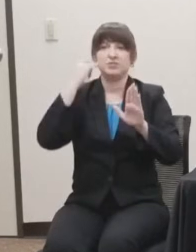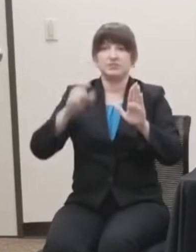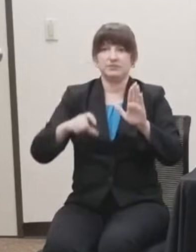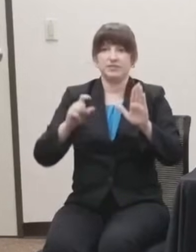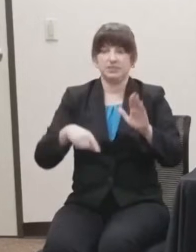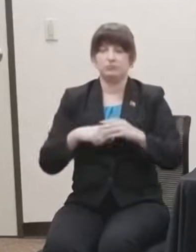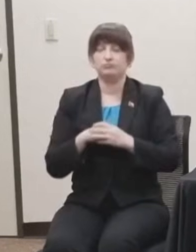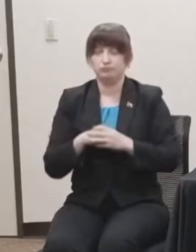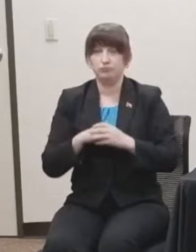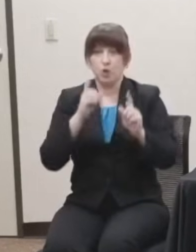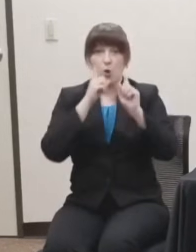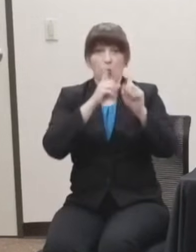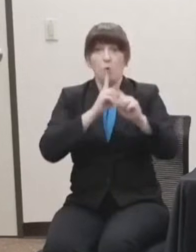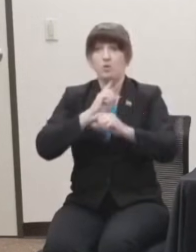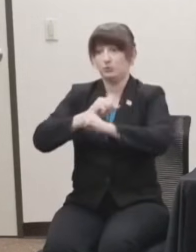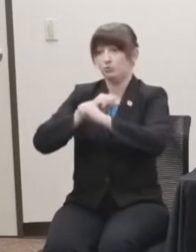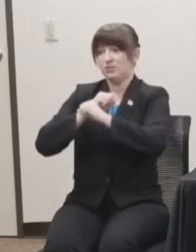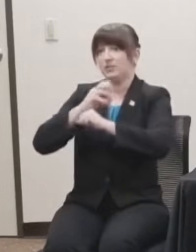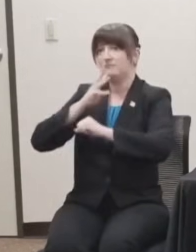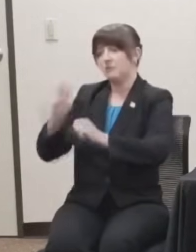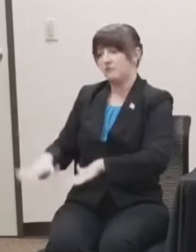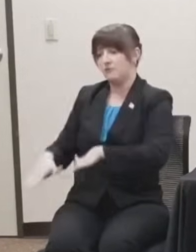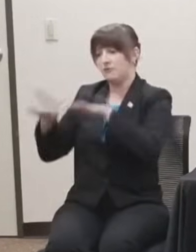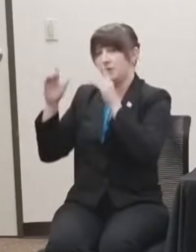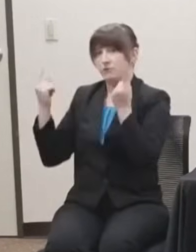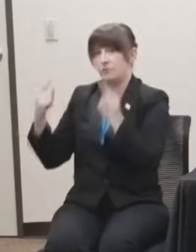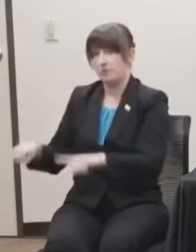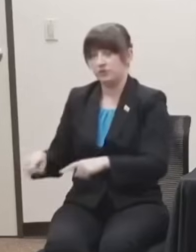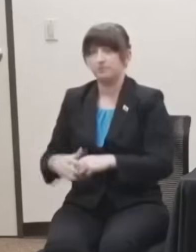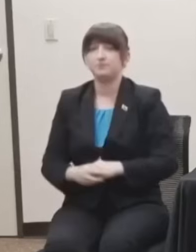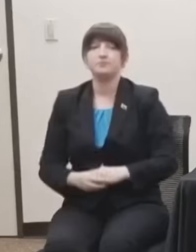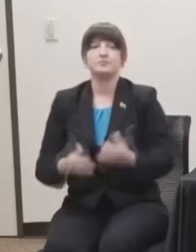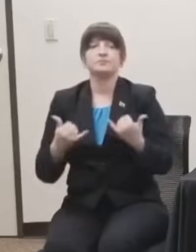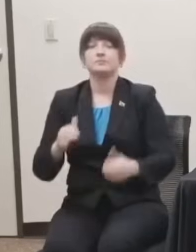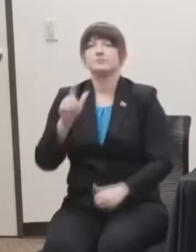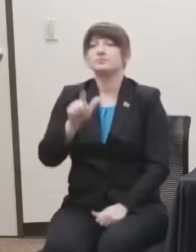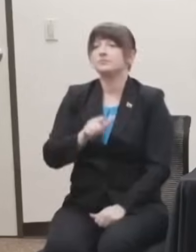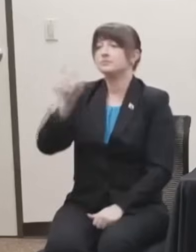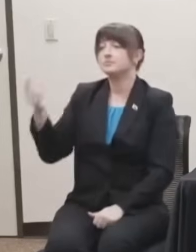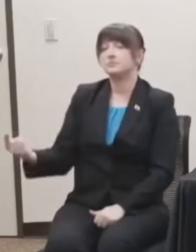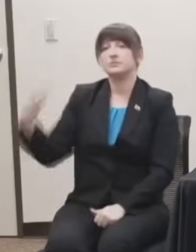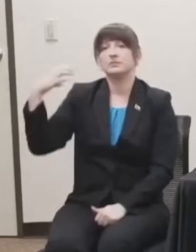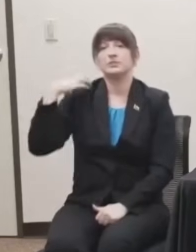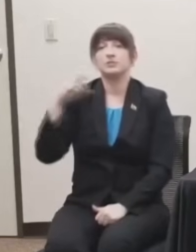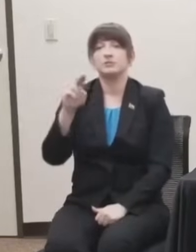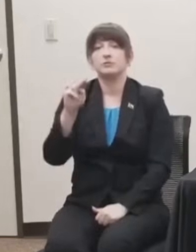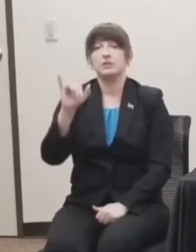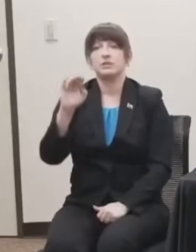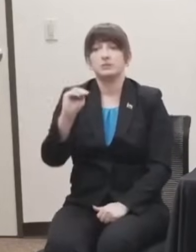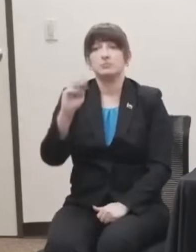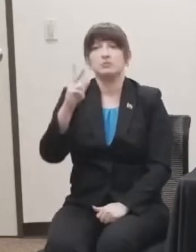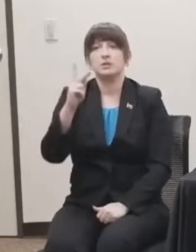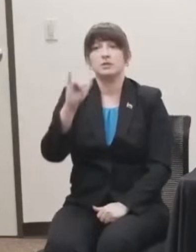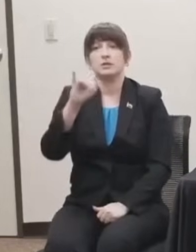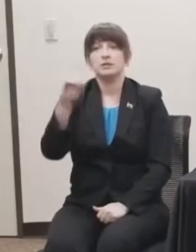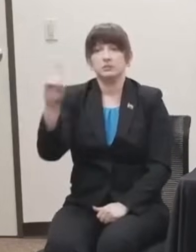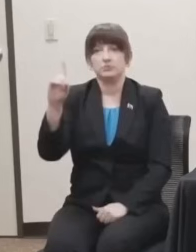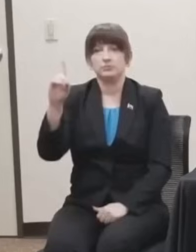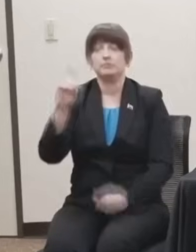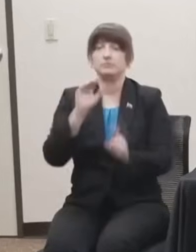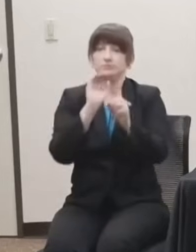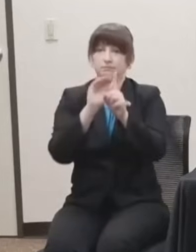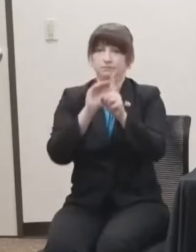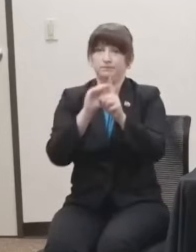protect against flooding. Thank you, Governor. Very good. Now, Chief Nimkit. Thank you, Governor. And I want to remind everyone, life safety is